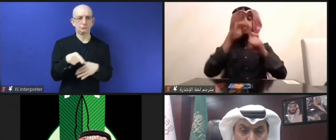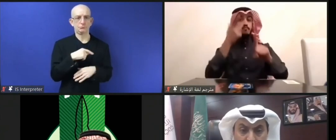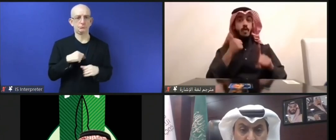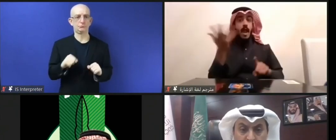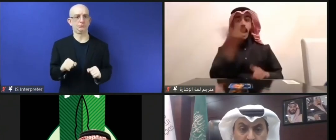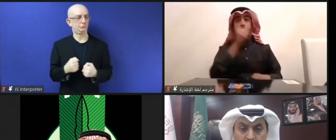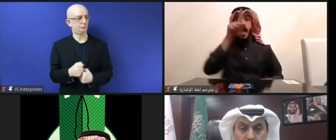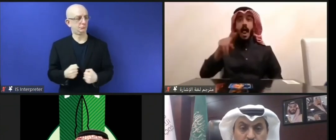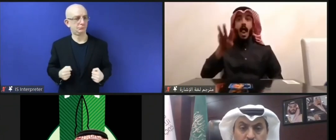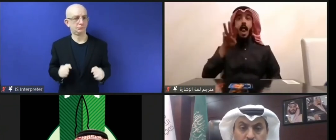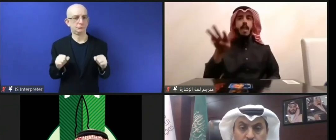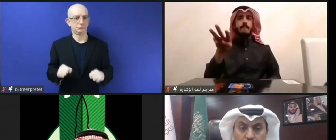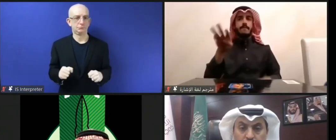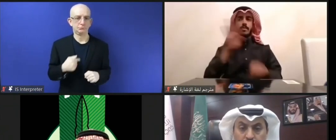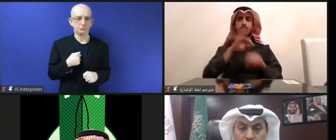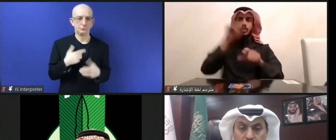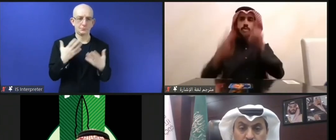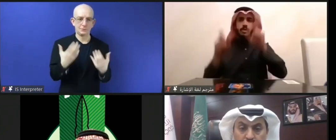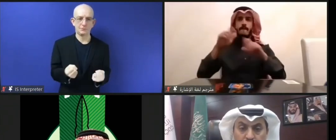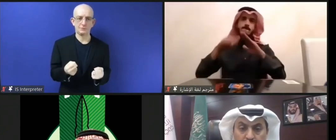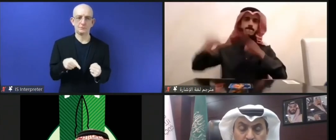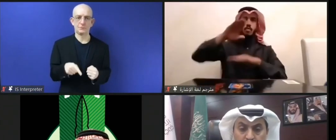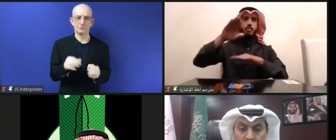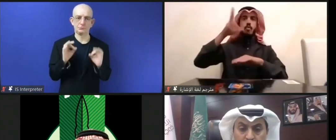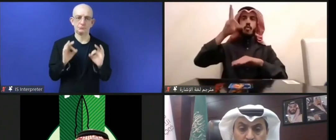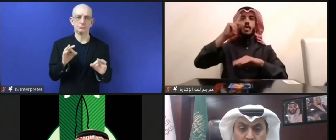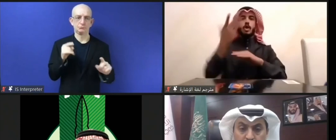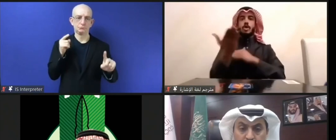entity certified by Mowaamah around the kingdom.